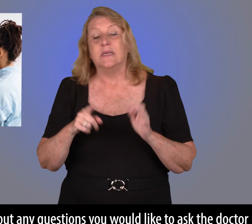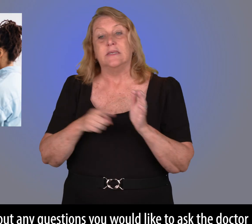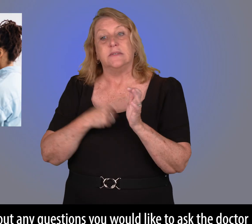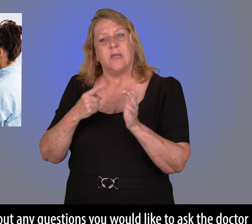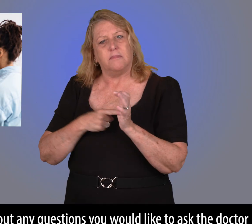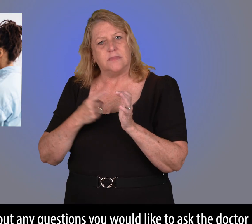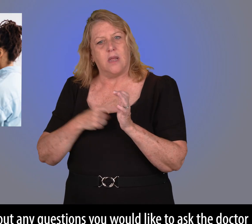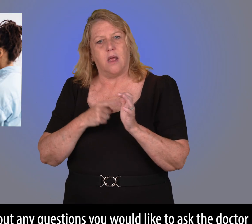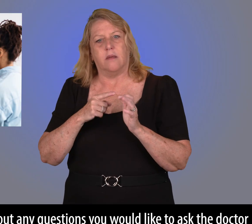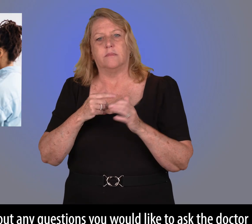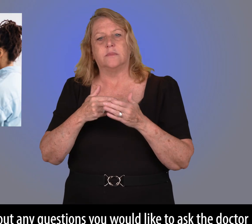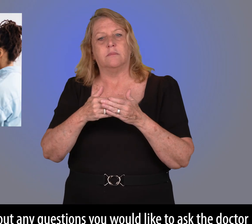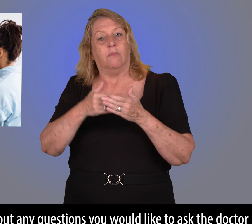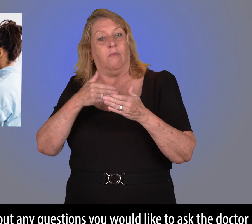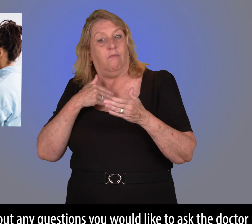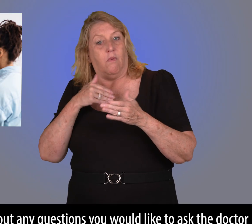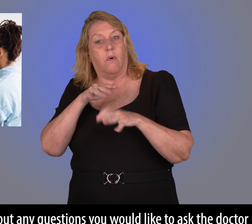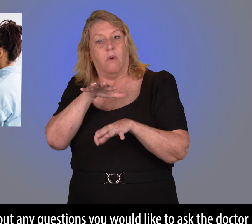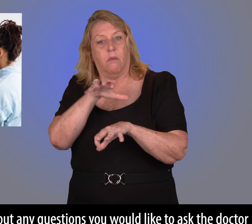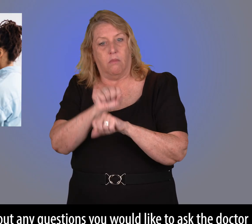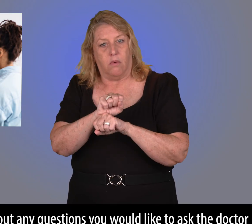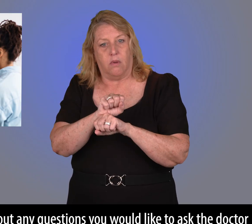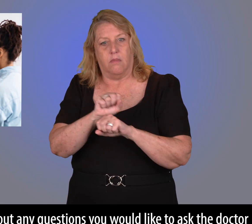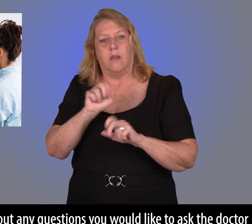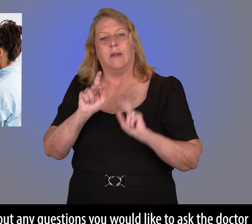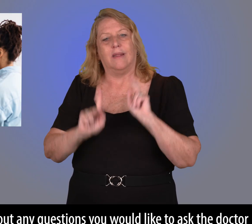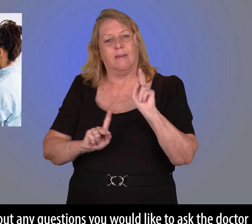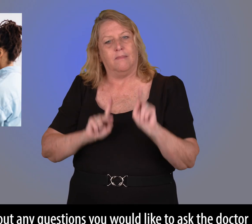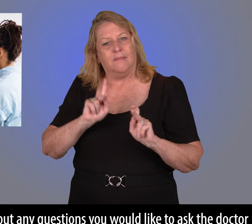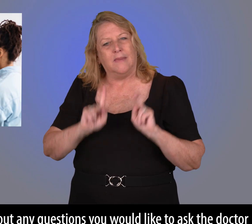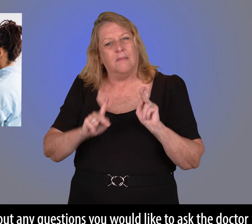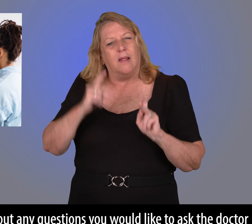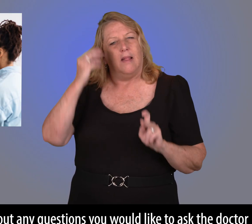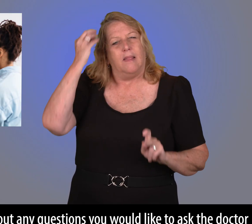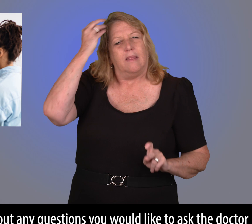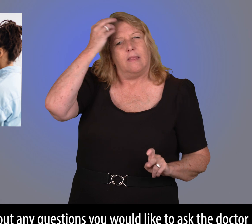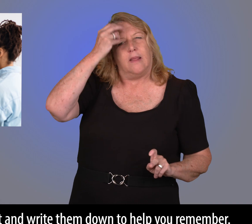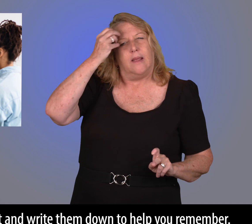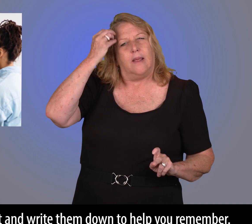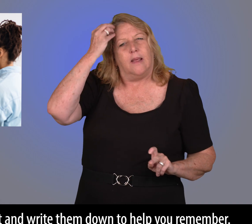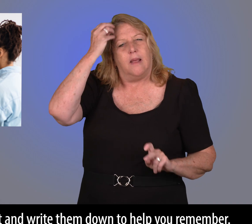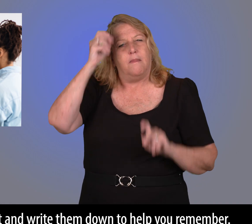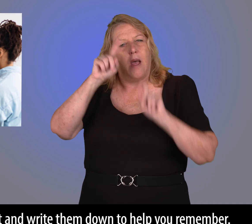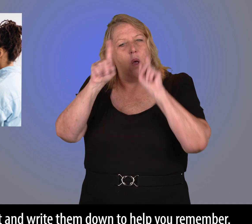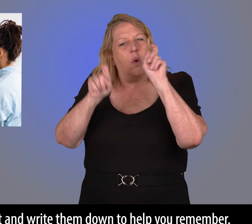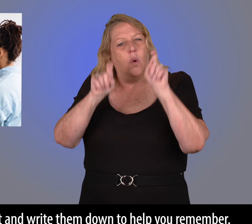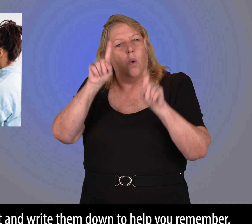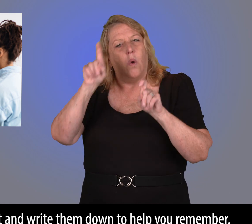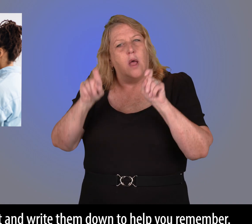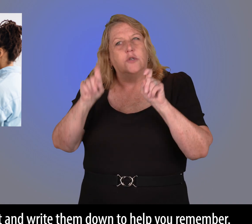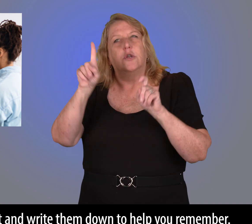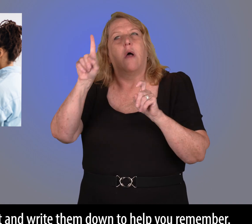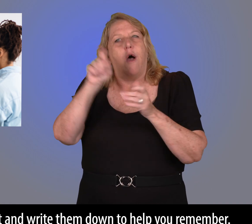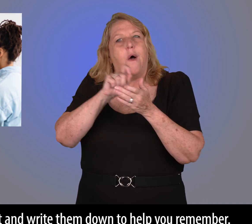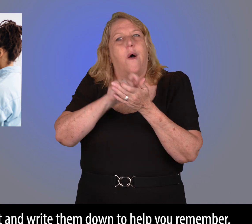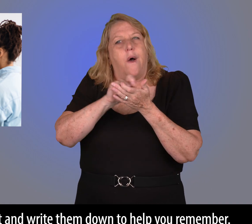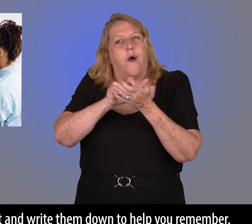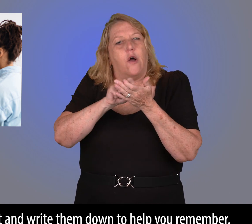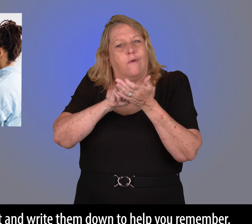It may be helpful to think about any questions you would like to ask the doctor prior to your visit and write them down to help